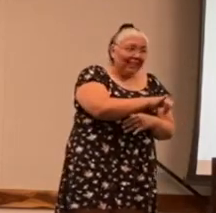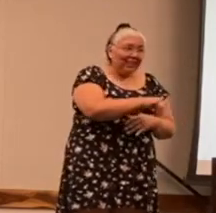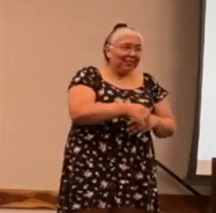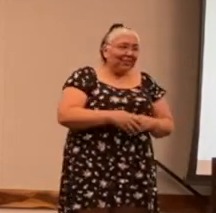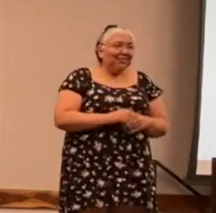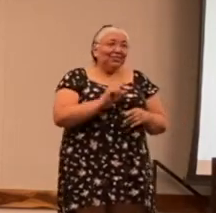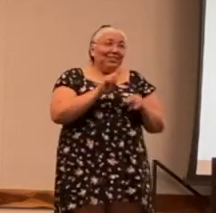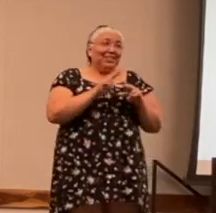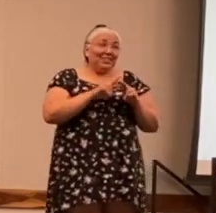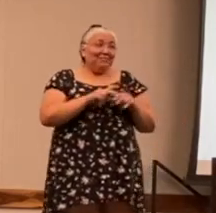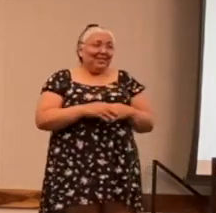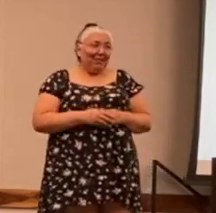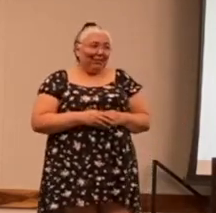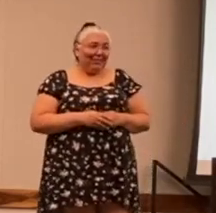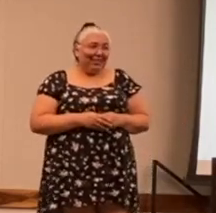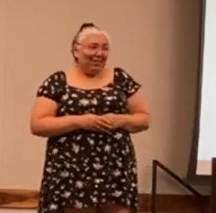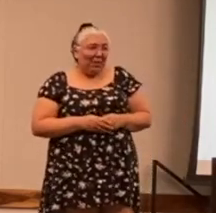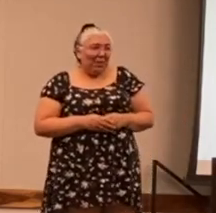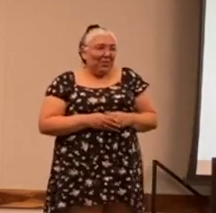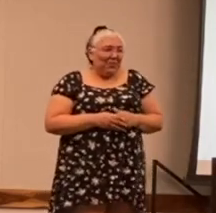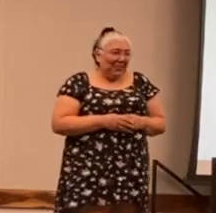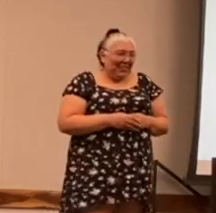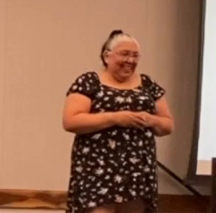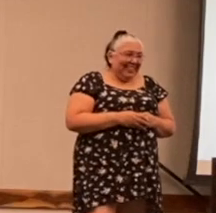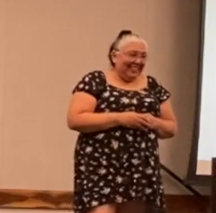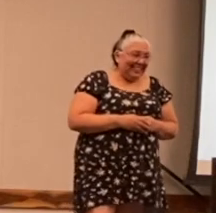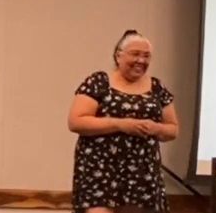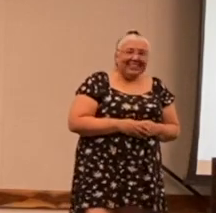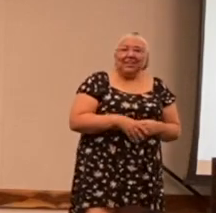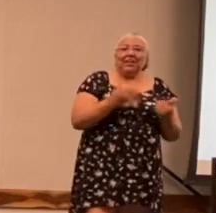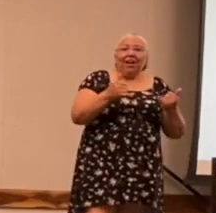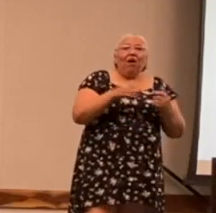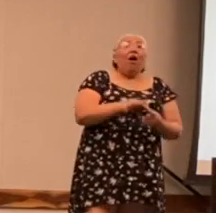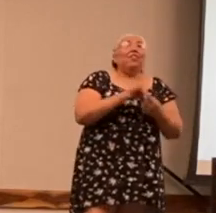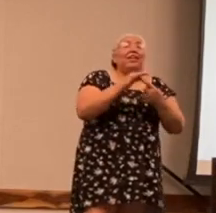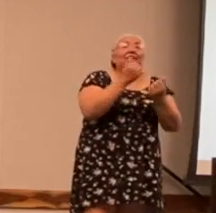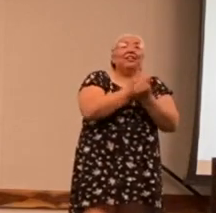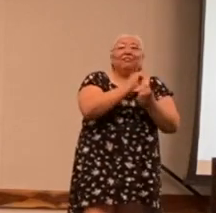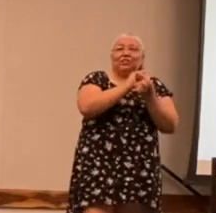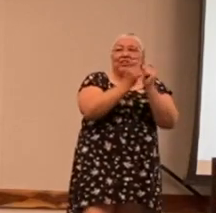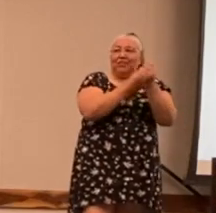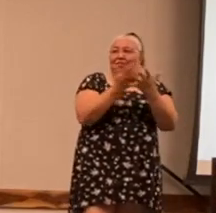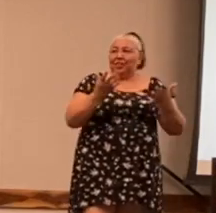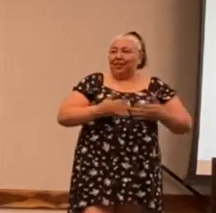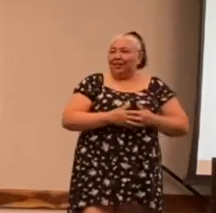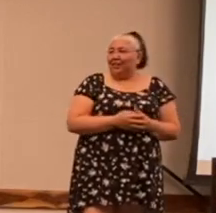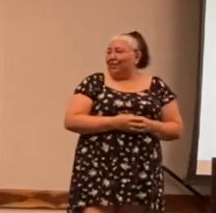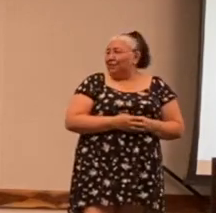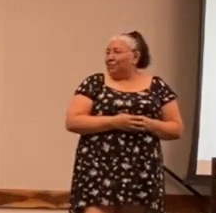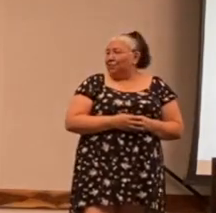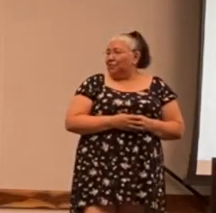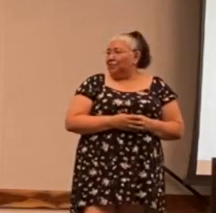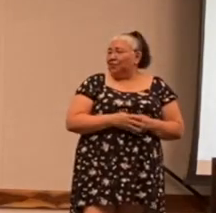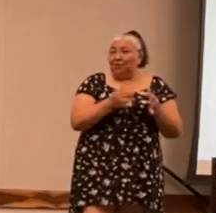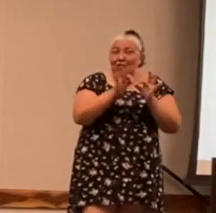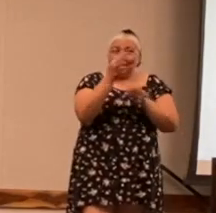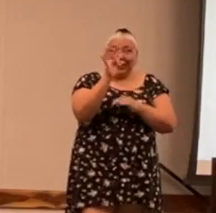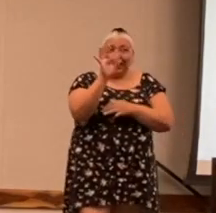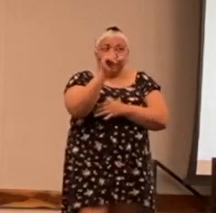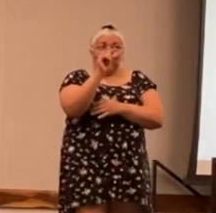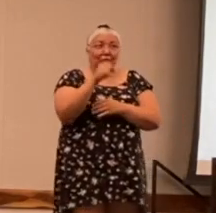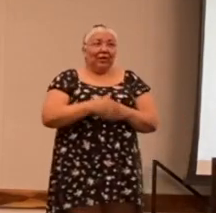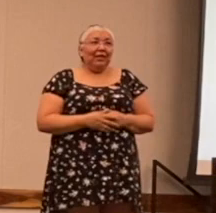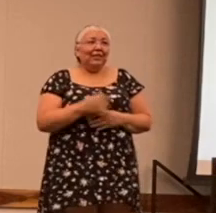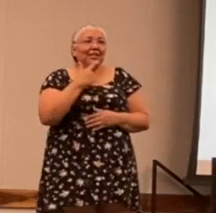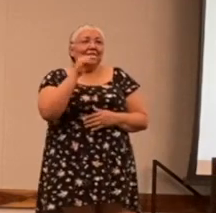Authentic love changes everything. Say, authentic love changes everything. All right, I'm almost done. All right, here we go. Verse 19 and 20. It